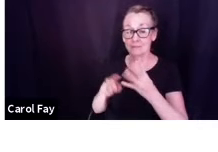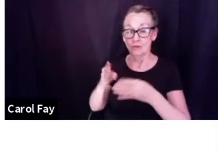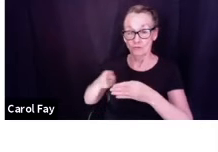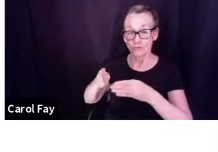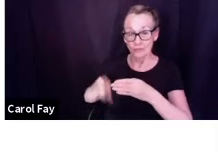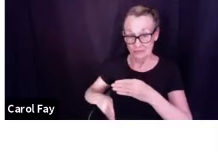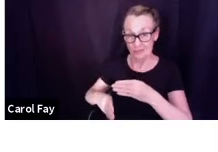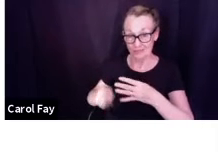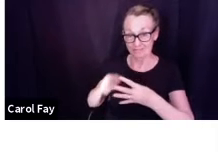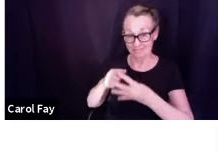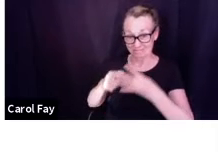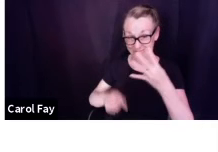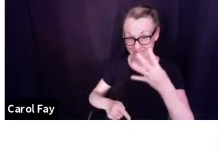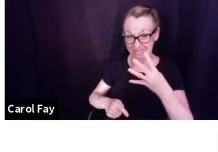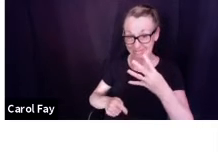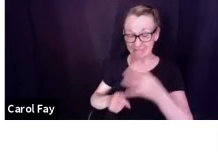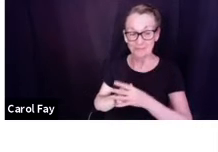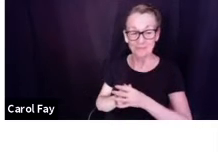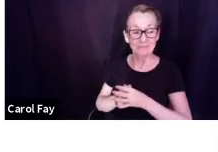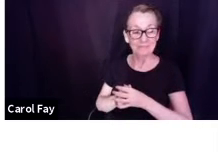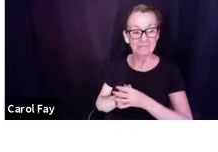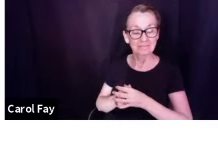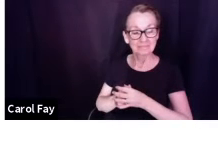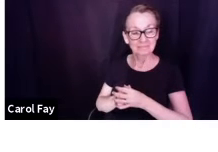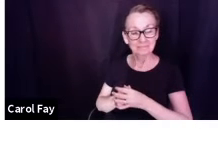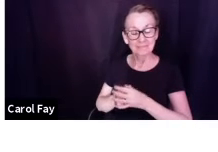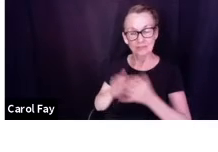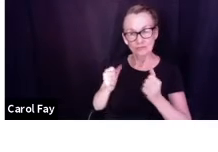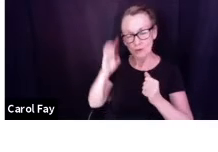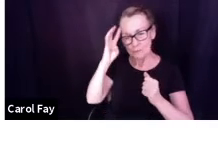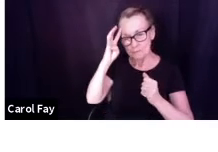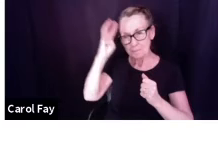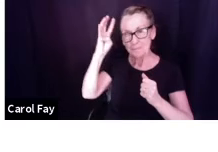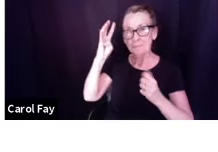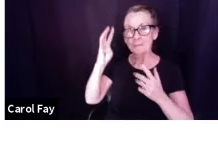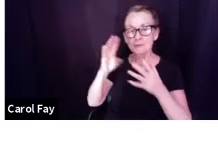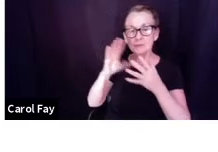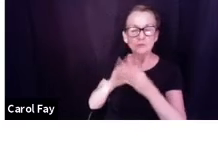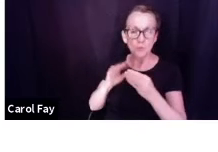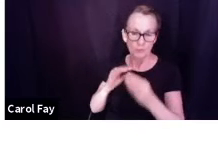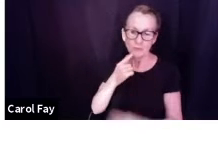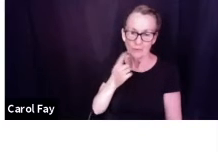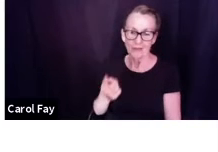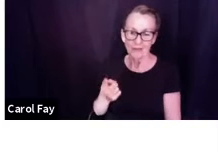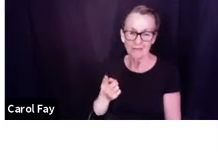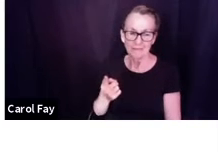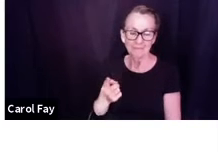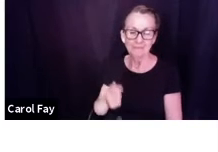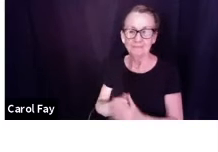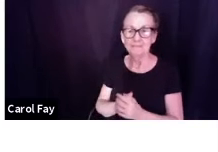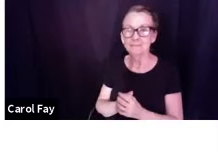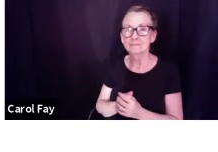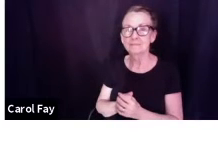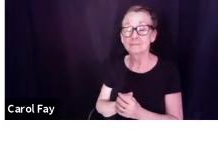so you want to think about that in a way of coming up with stories to tell. And